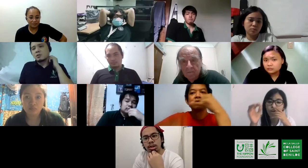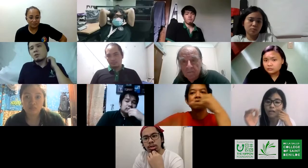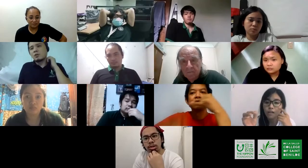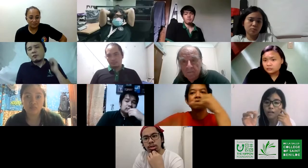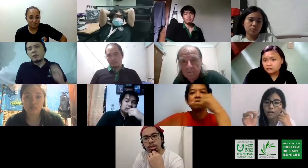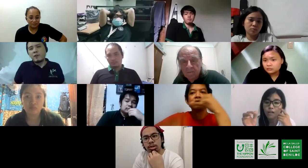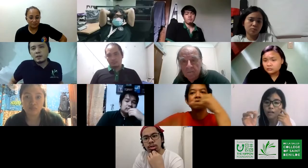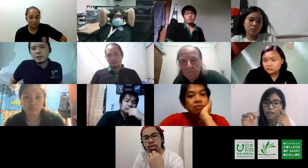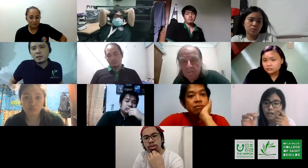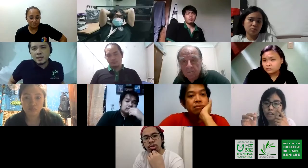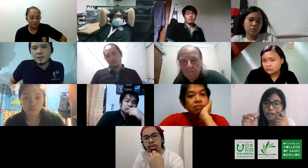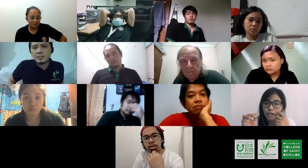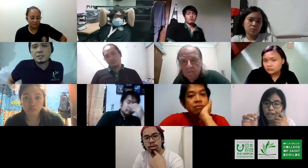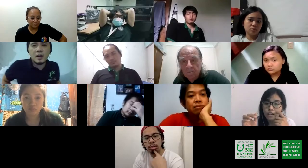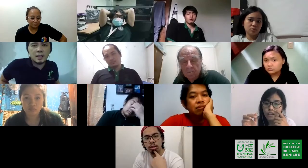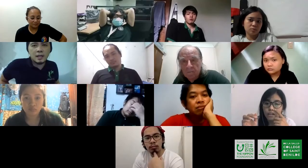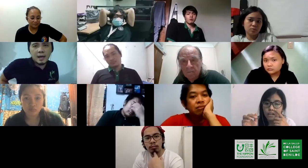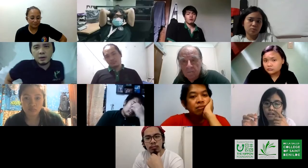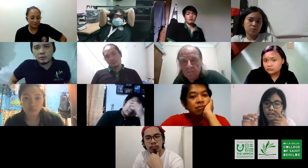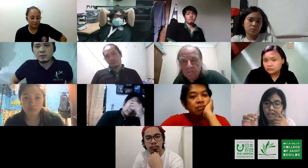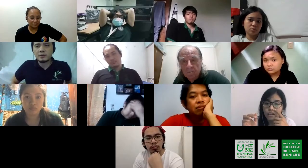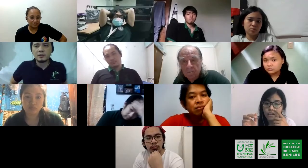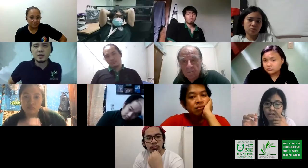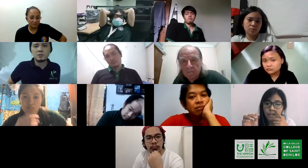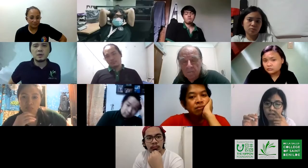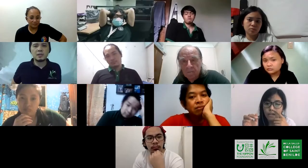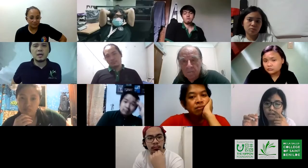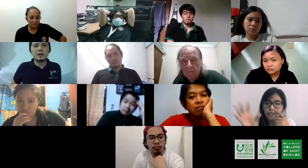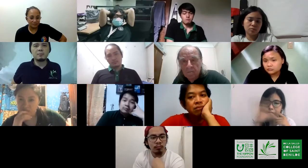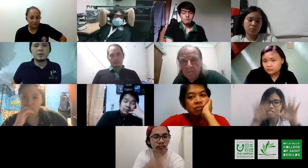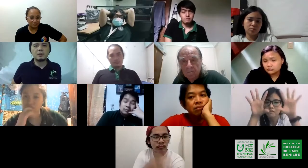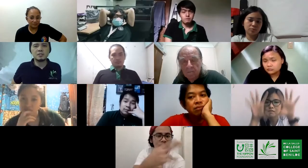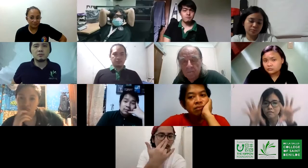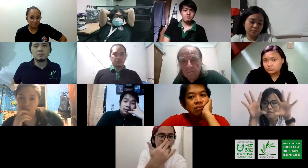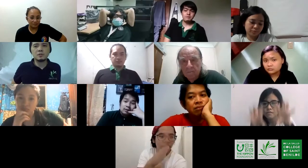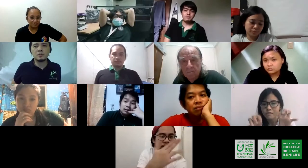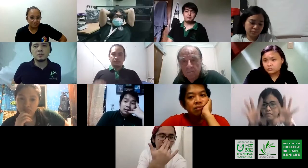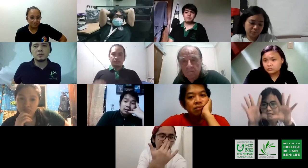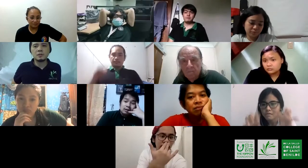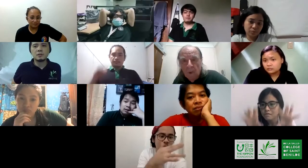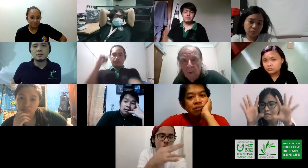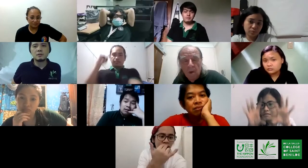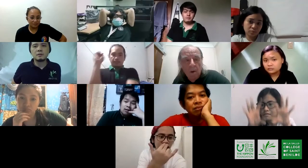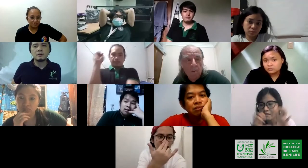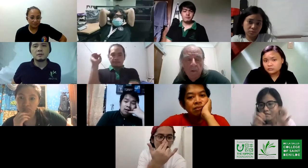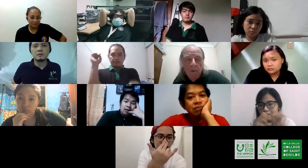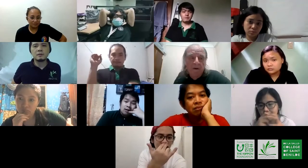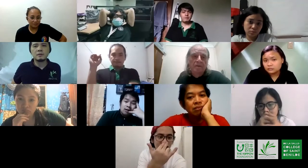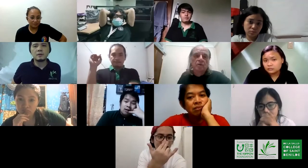so for the final exam, it's not allowed. That's what people assumed. Well, who said